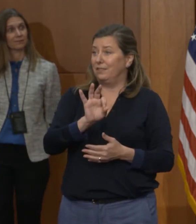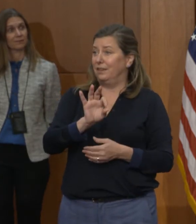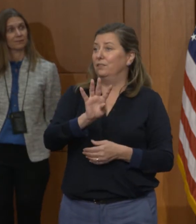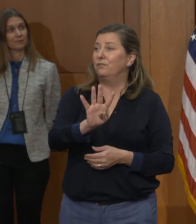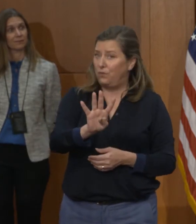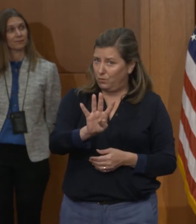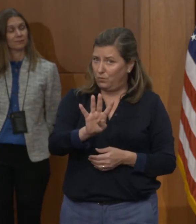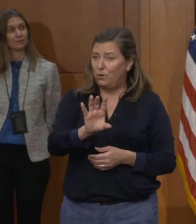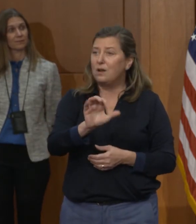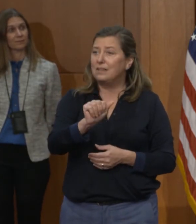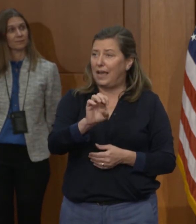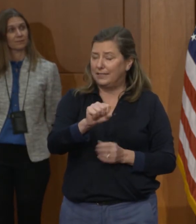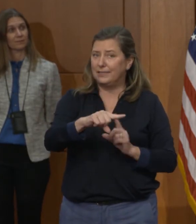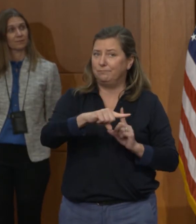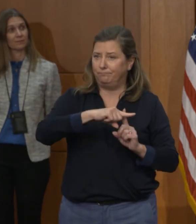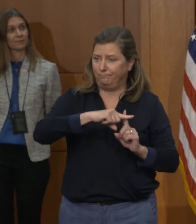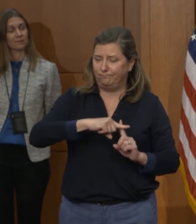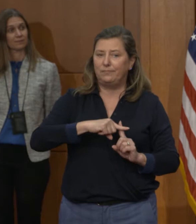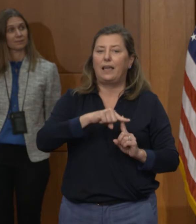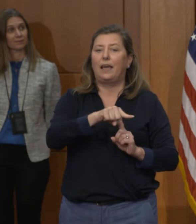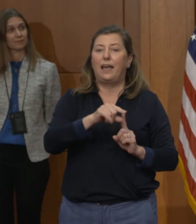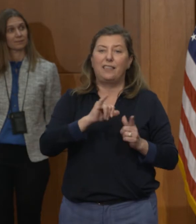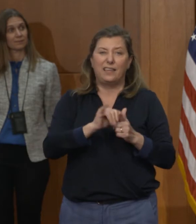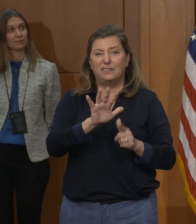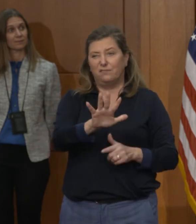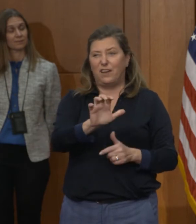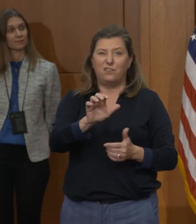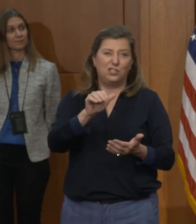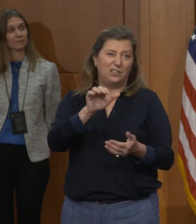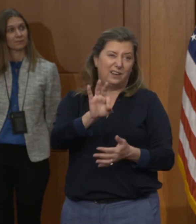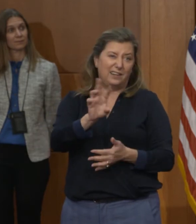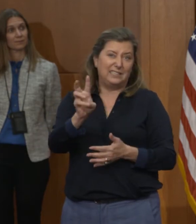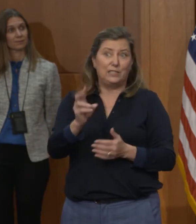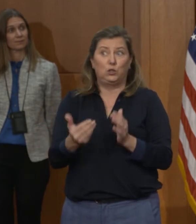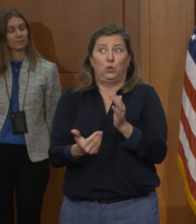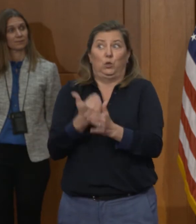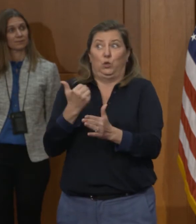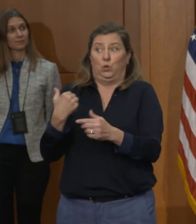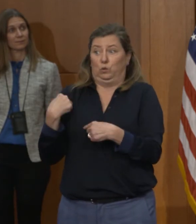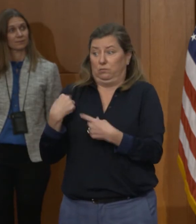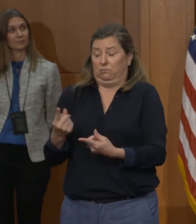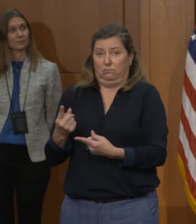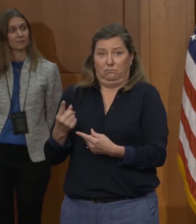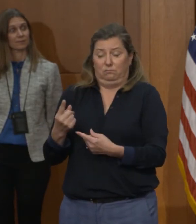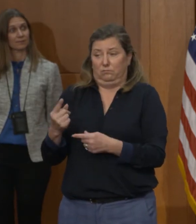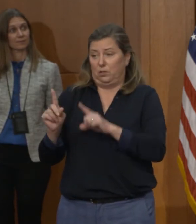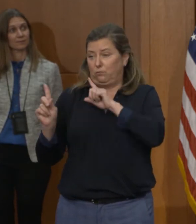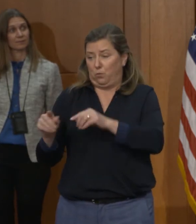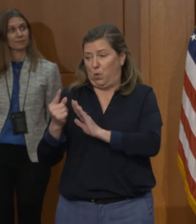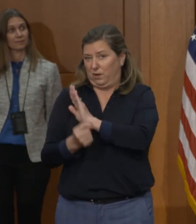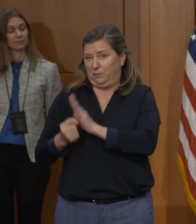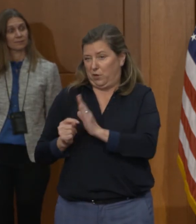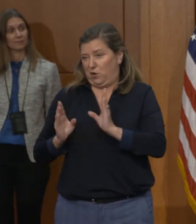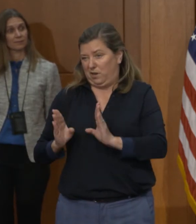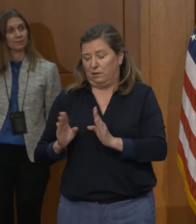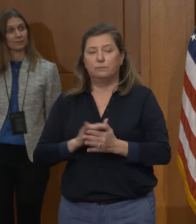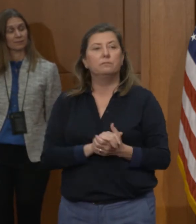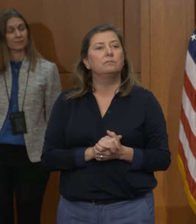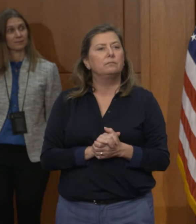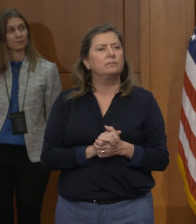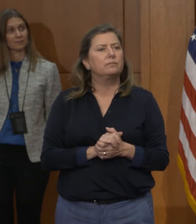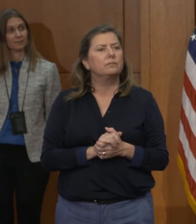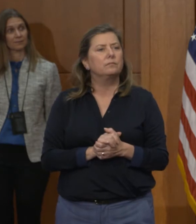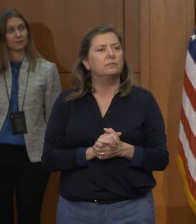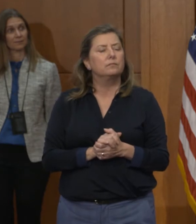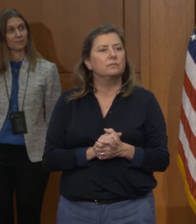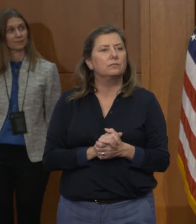11,594 cases. That represents 596 new cases in the last reporting period. We have a